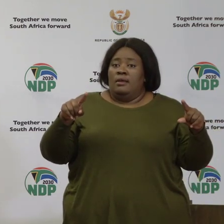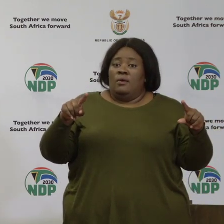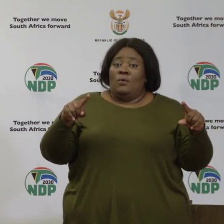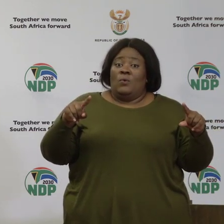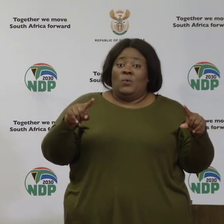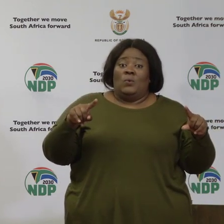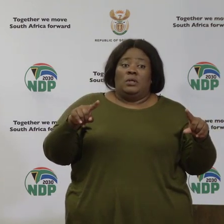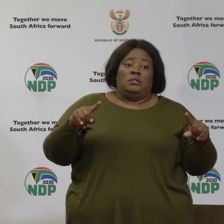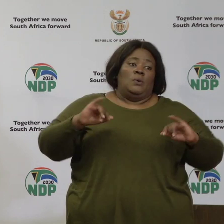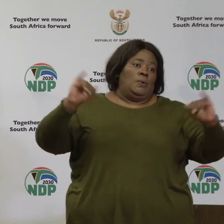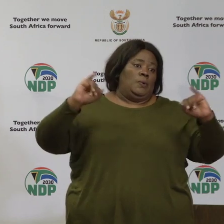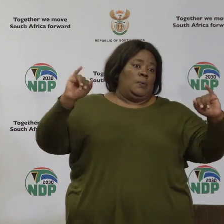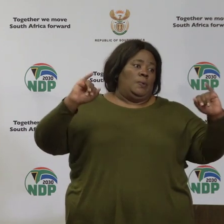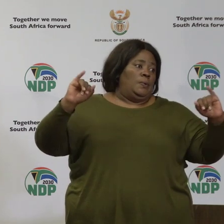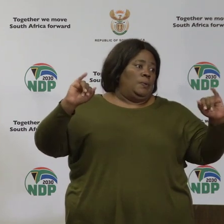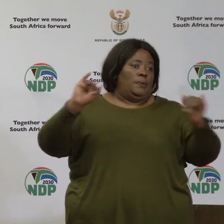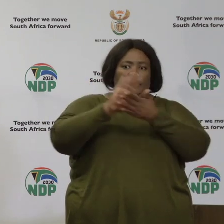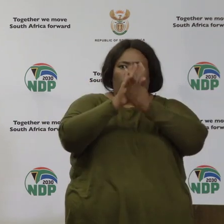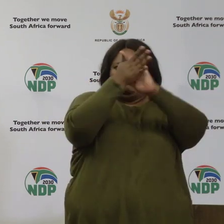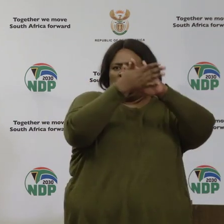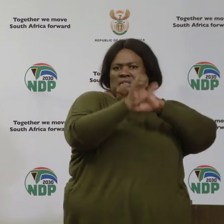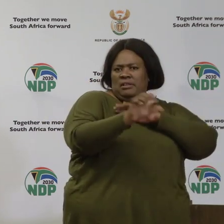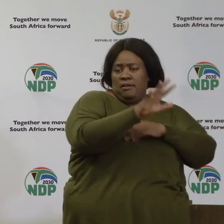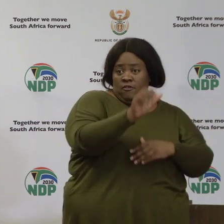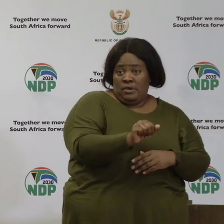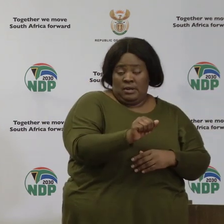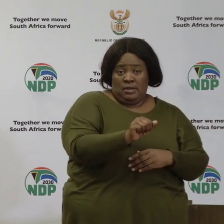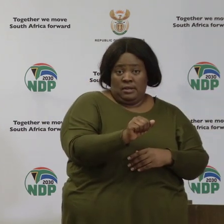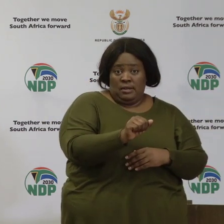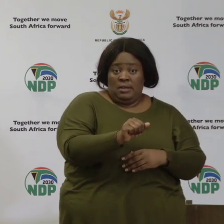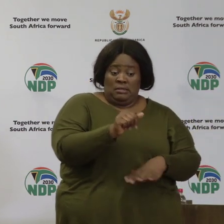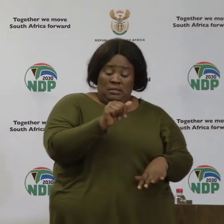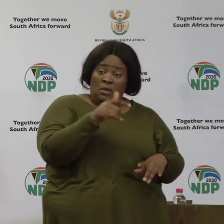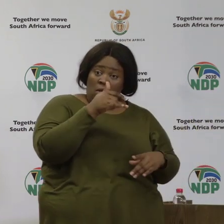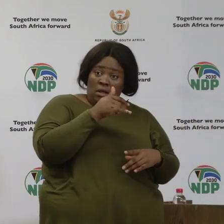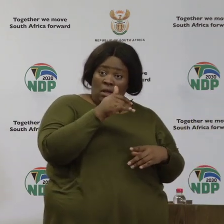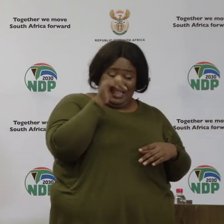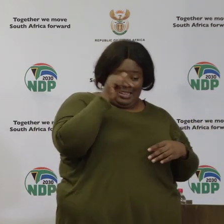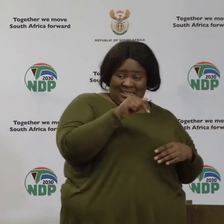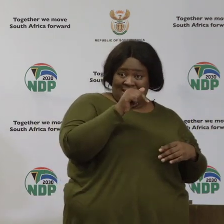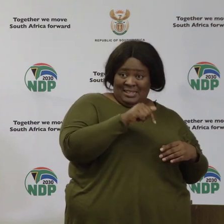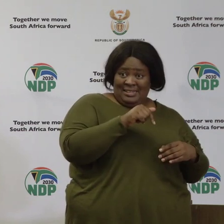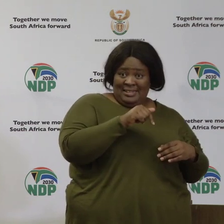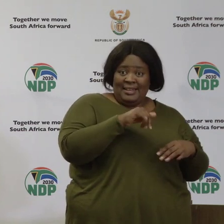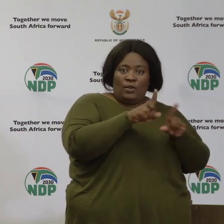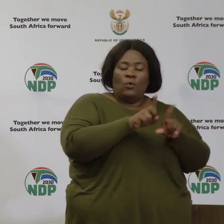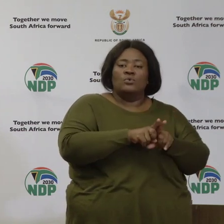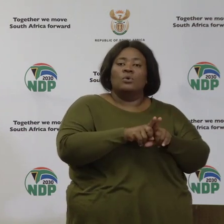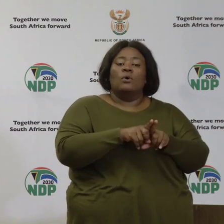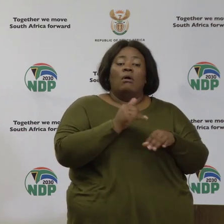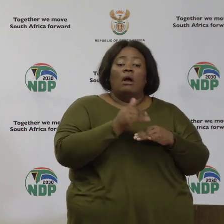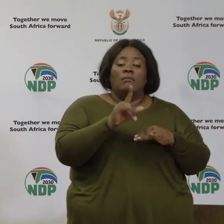disaster, and thereafter, within the state of that national disaster, declared a lockdown,